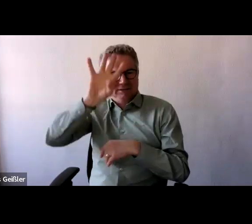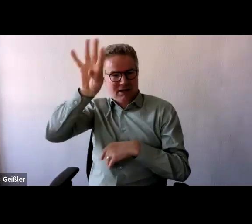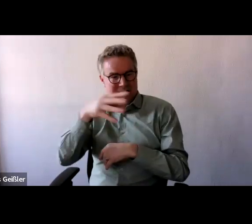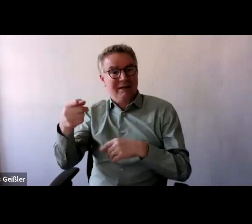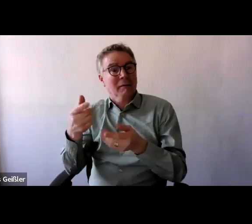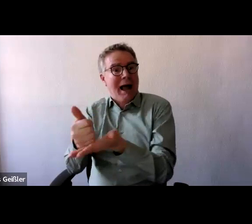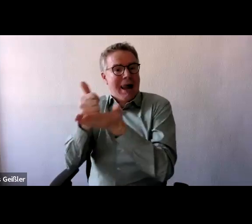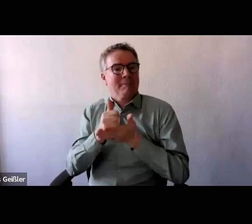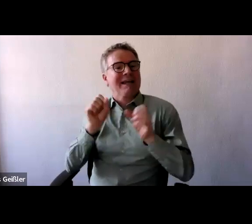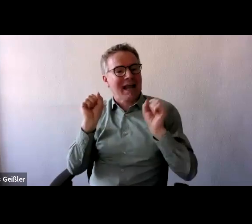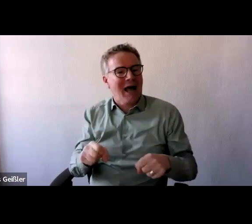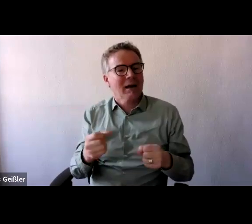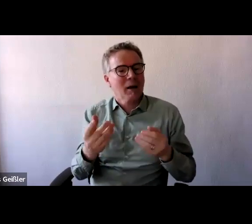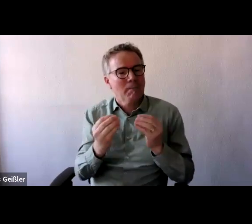world.